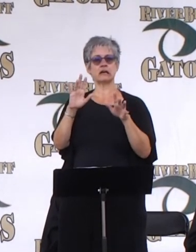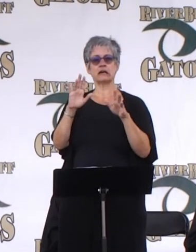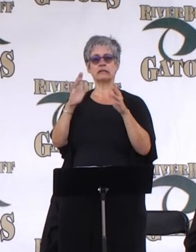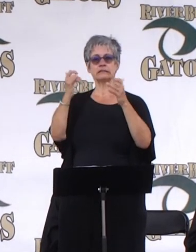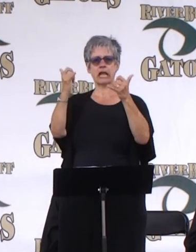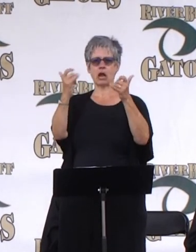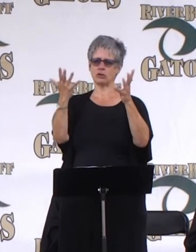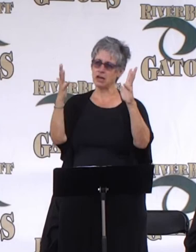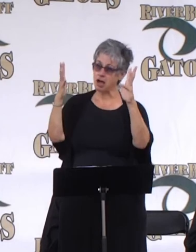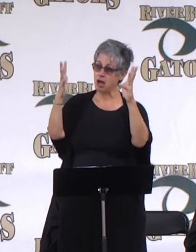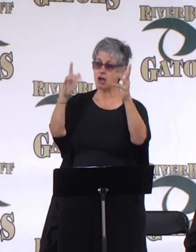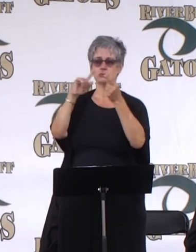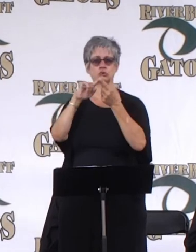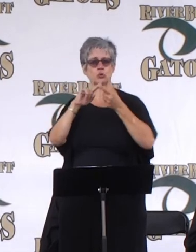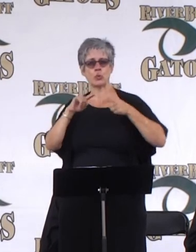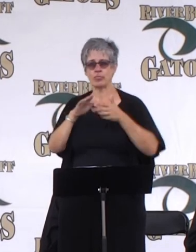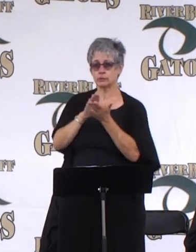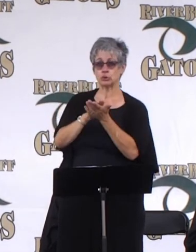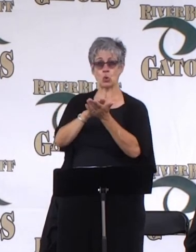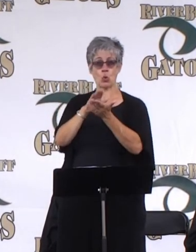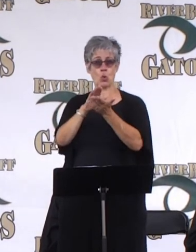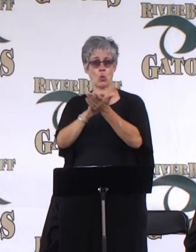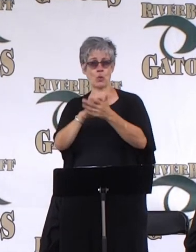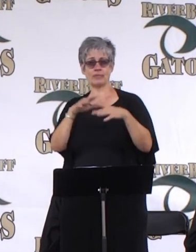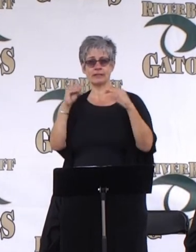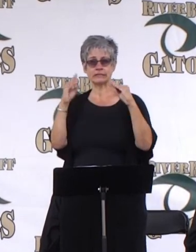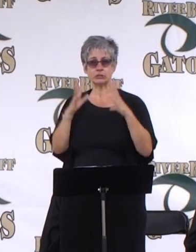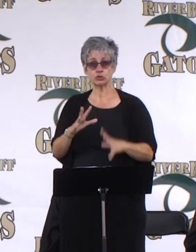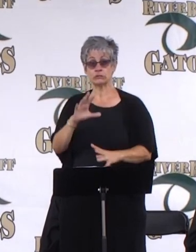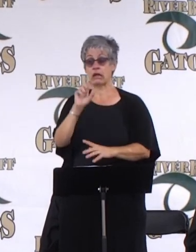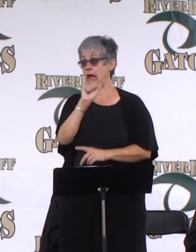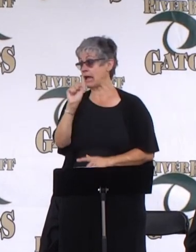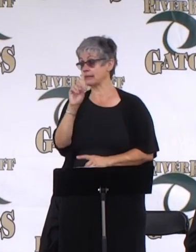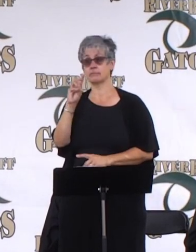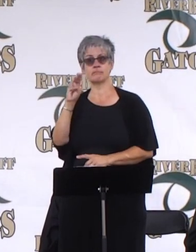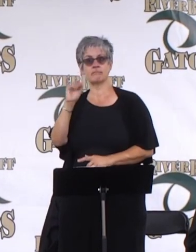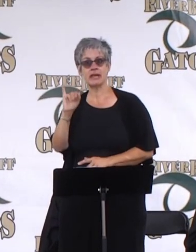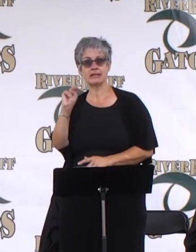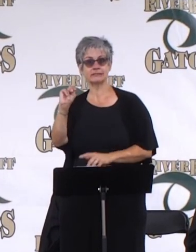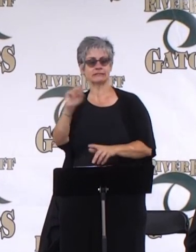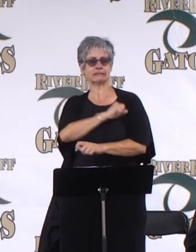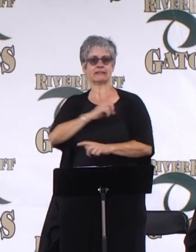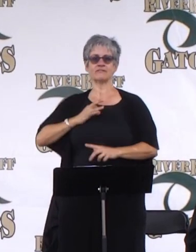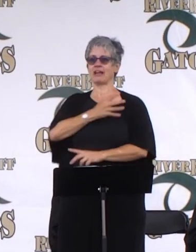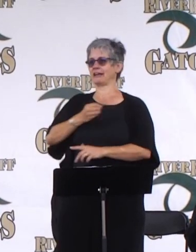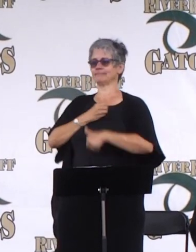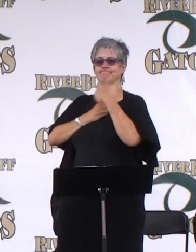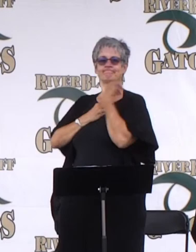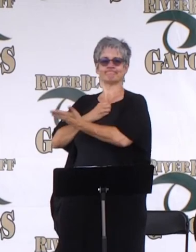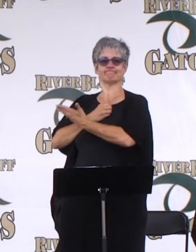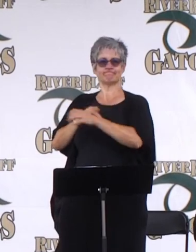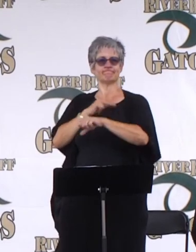applause to the school, the teachers, the administrators, the staff, and Dr. Clamp.